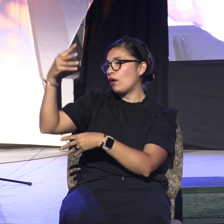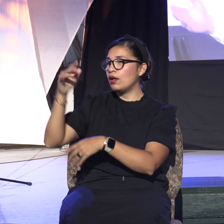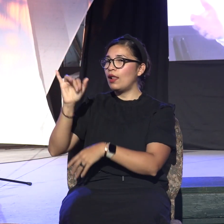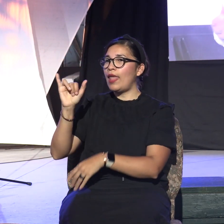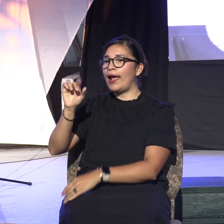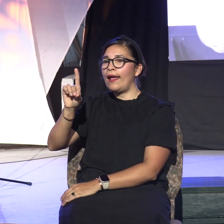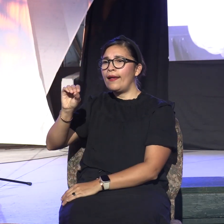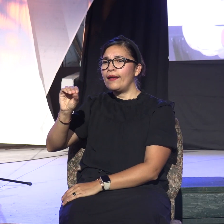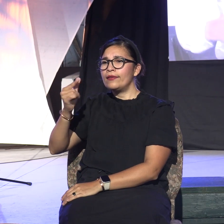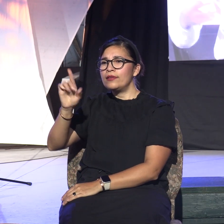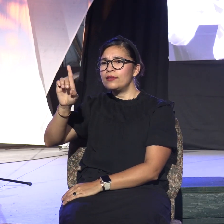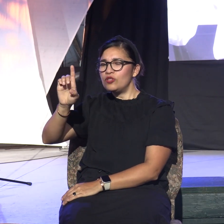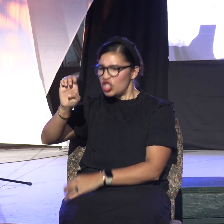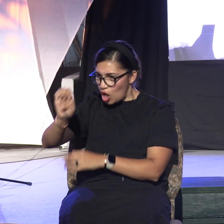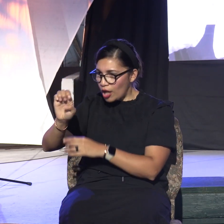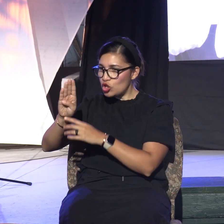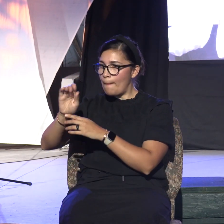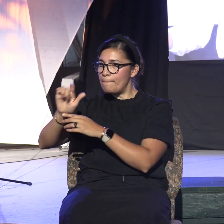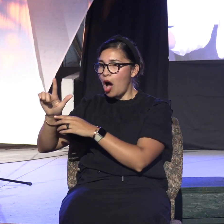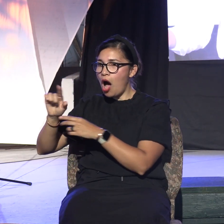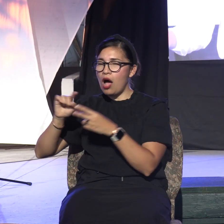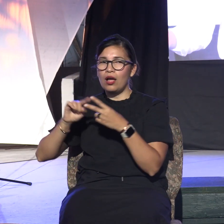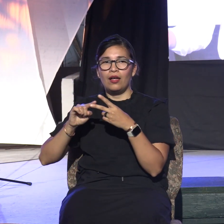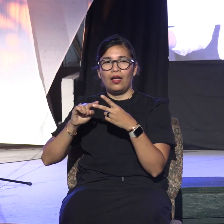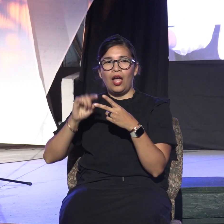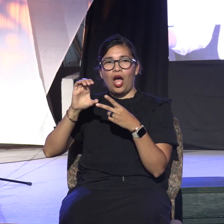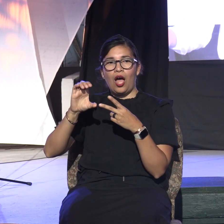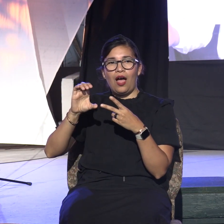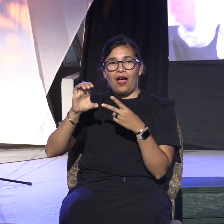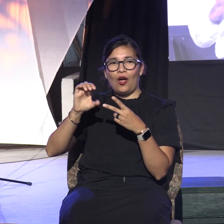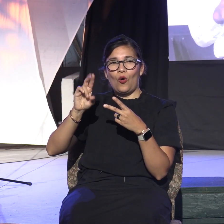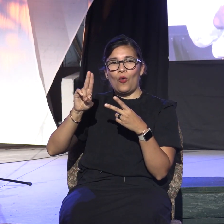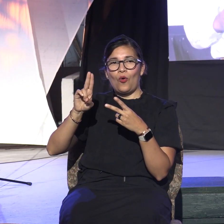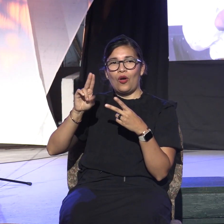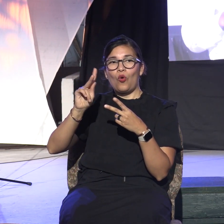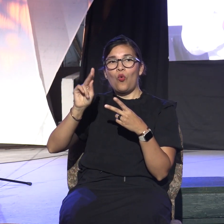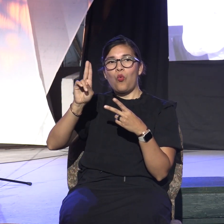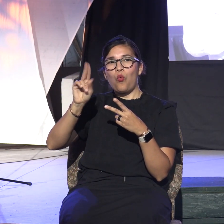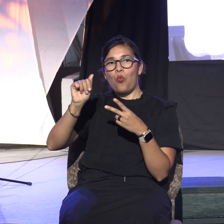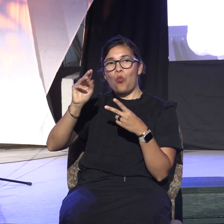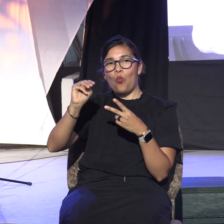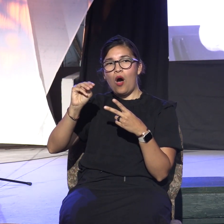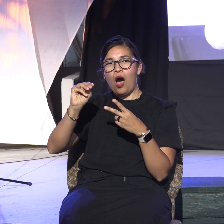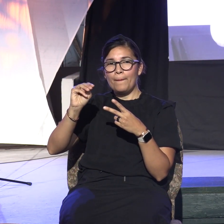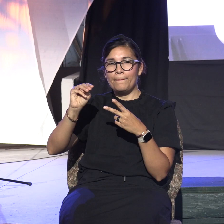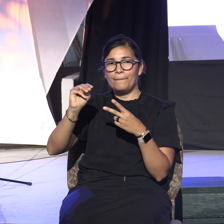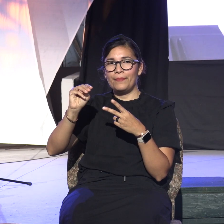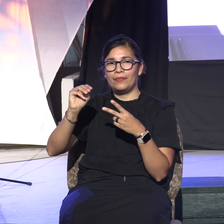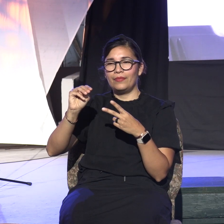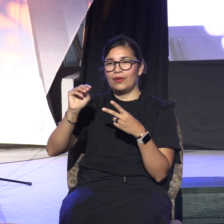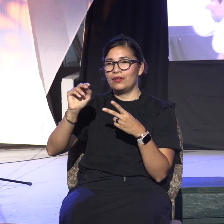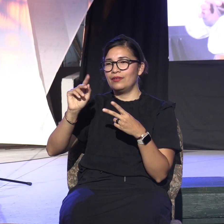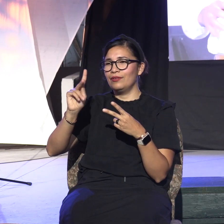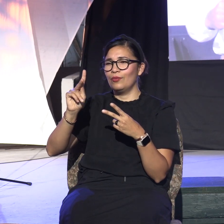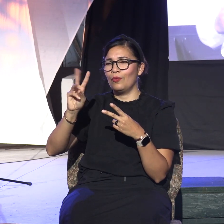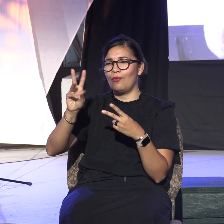every one of these words that you can seamlessly weave into your defense tomorrow, I'll give you $1.